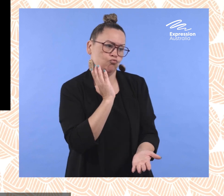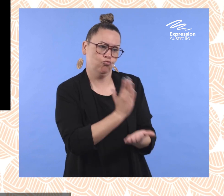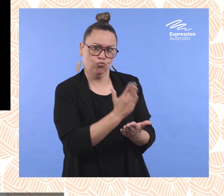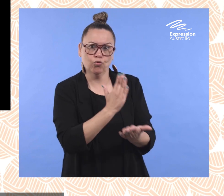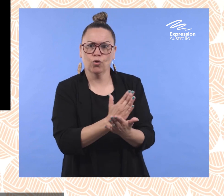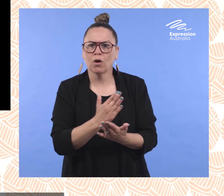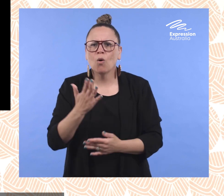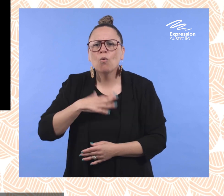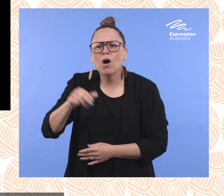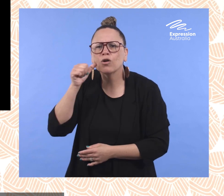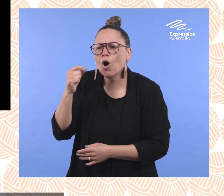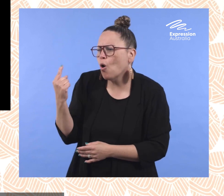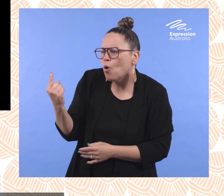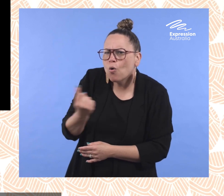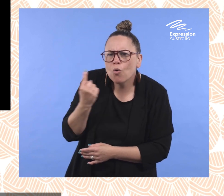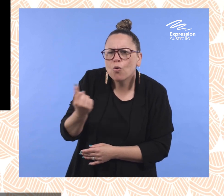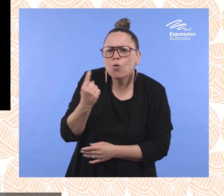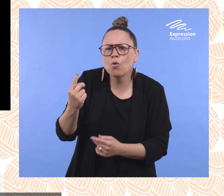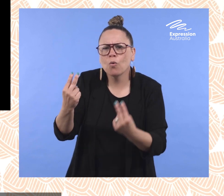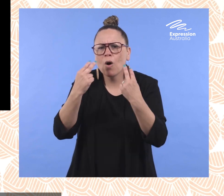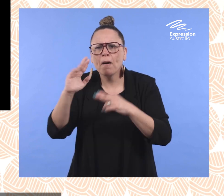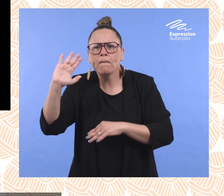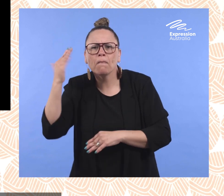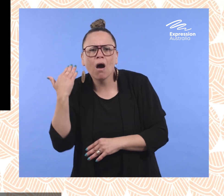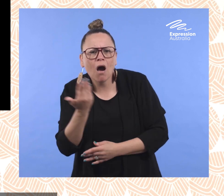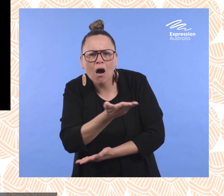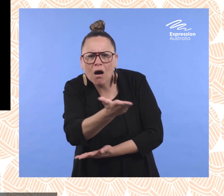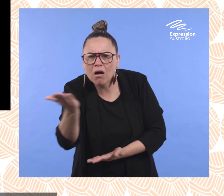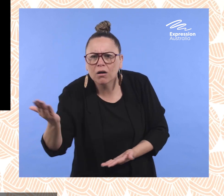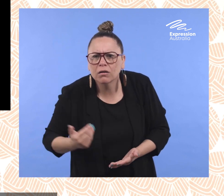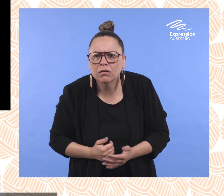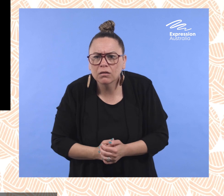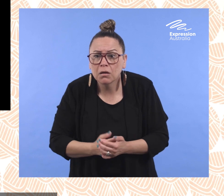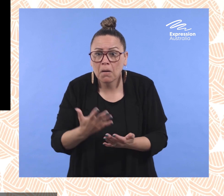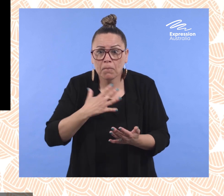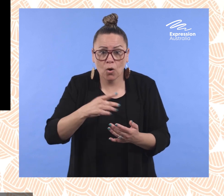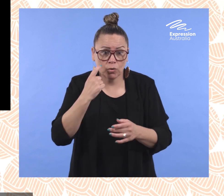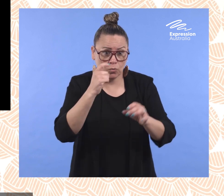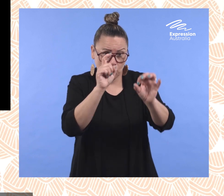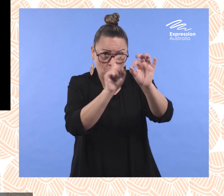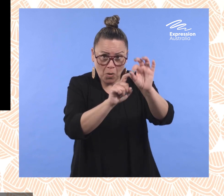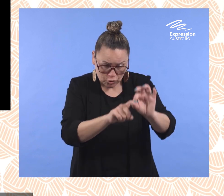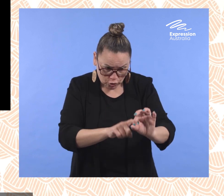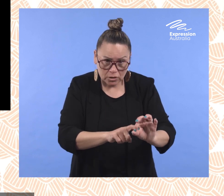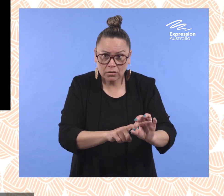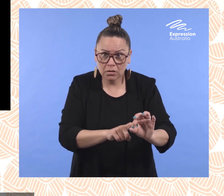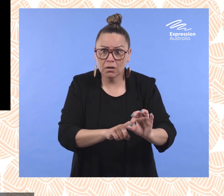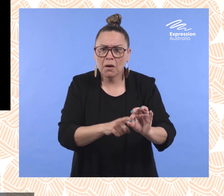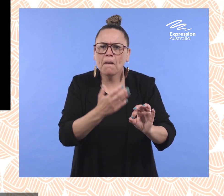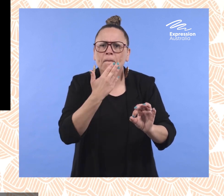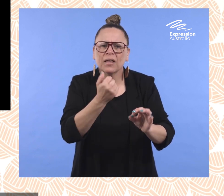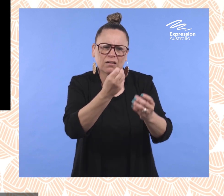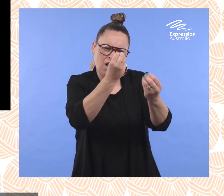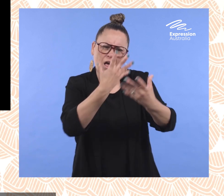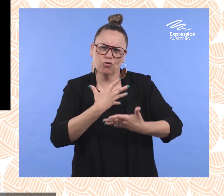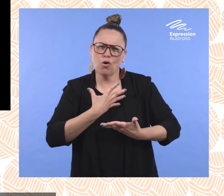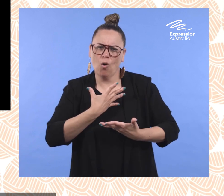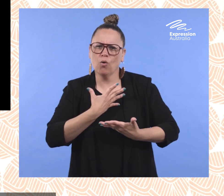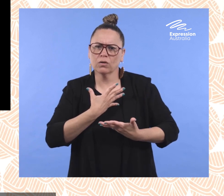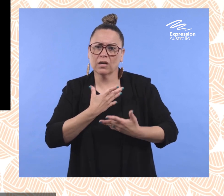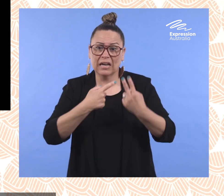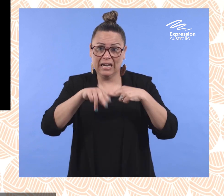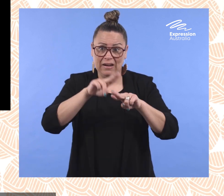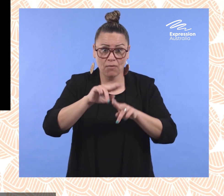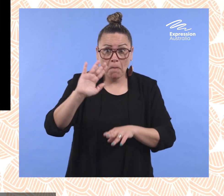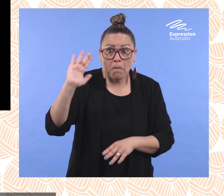get a sense of who we've met before, Aunty Munya. Okay. So if you do see that poll, if you could just respond to let us know if you've